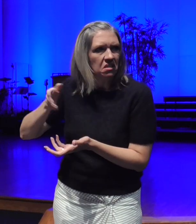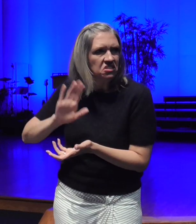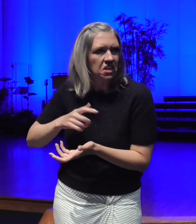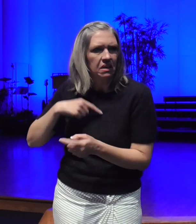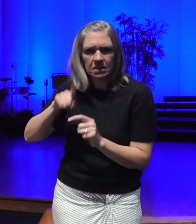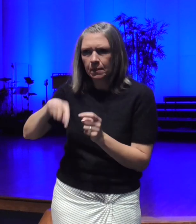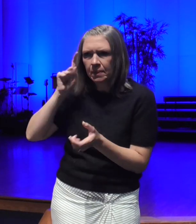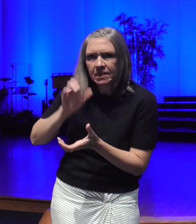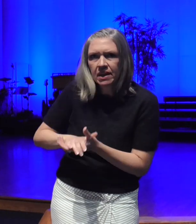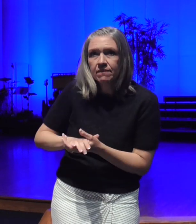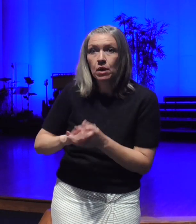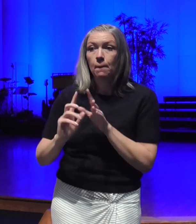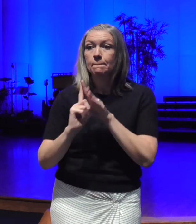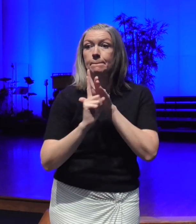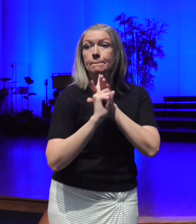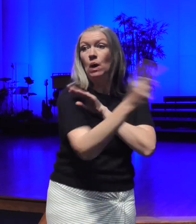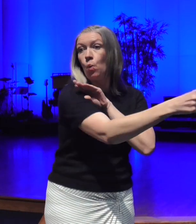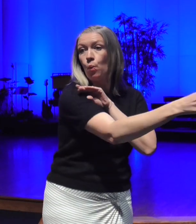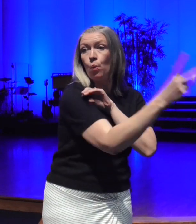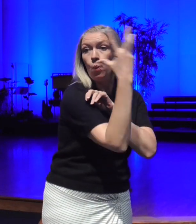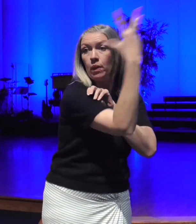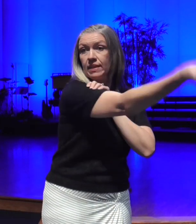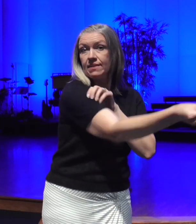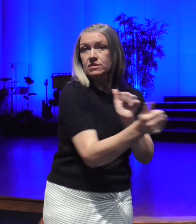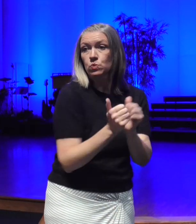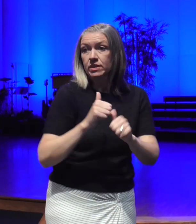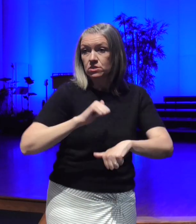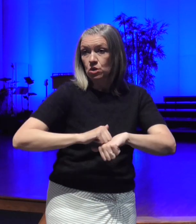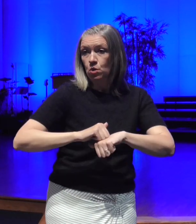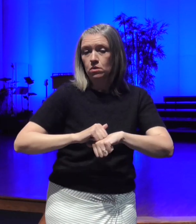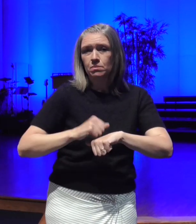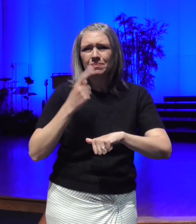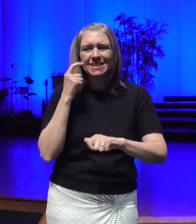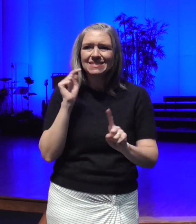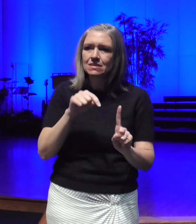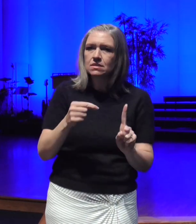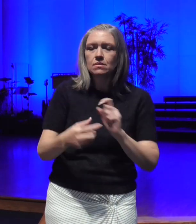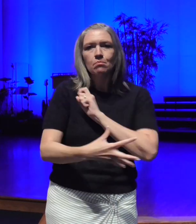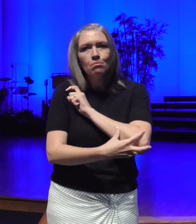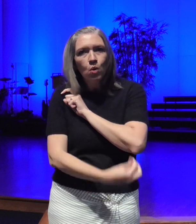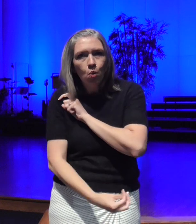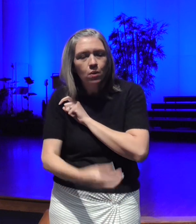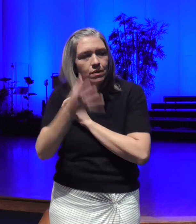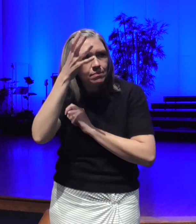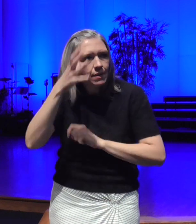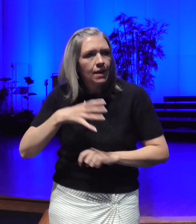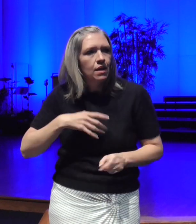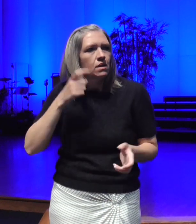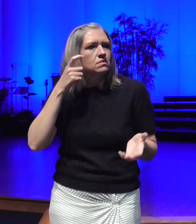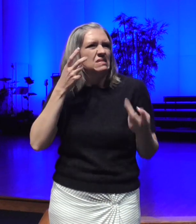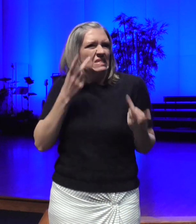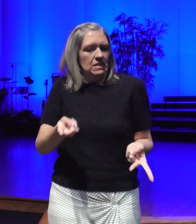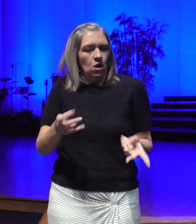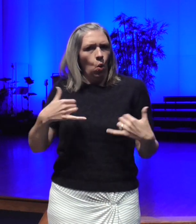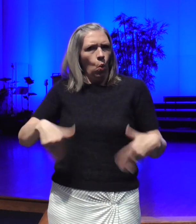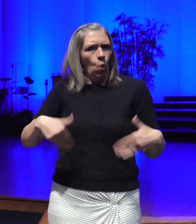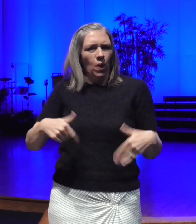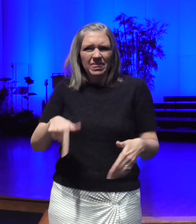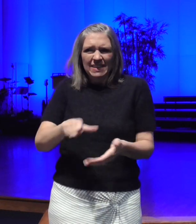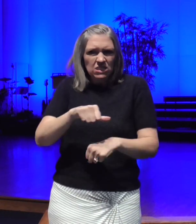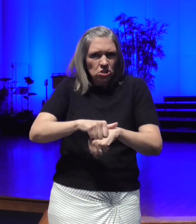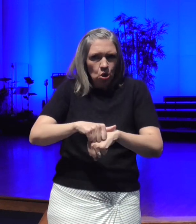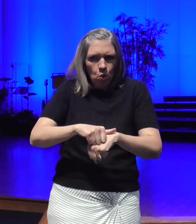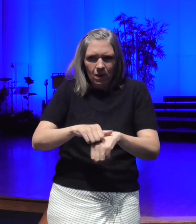believe it." And he takes off as quickly as he can with this stone, because he's a poor man and he recognizes that this stone is